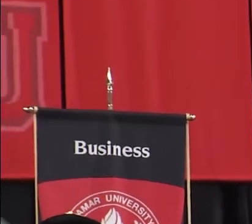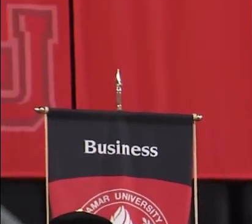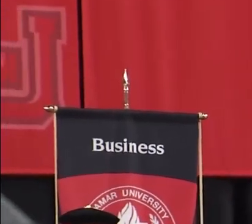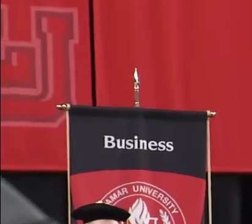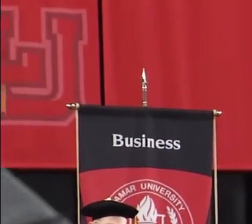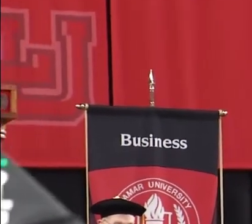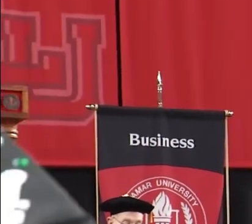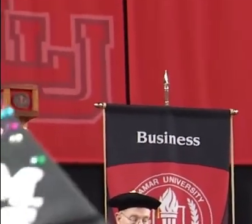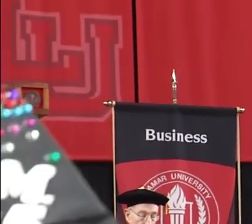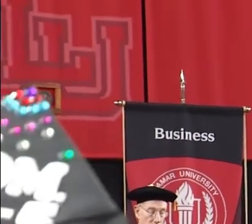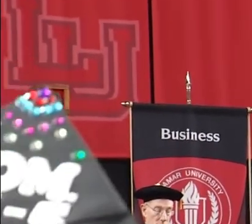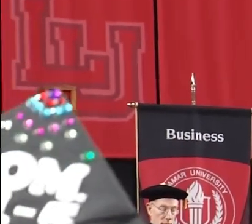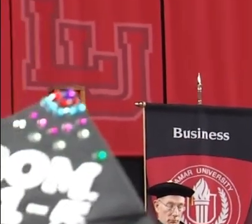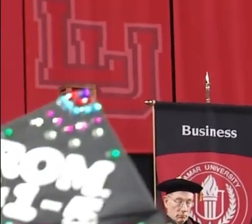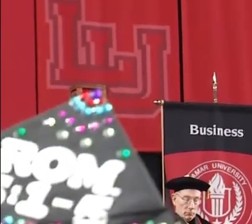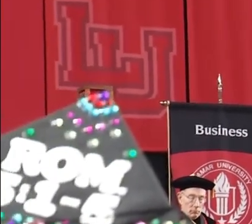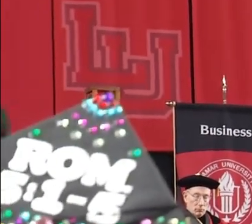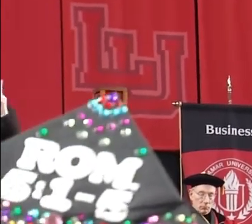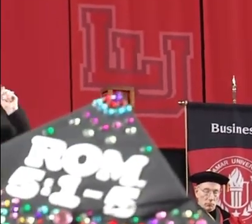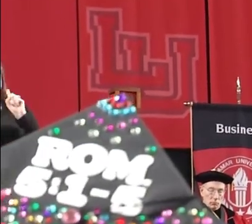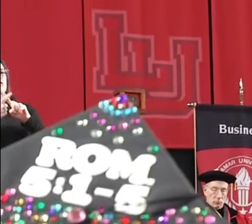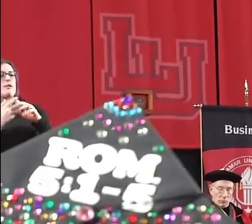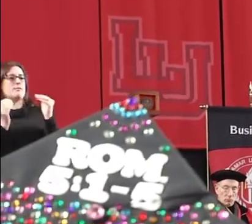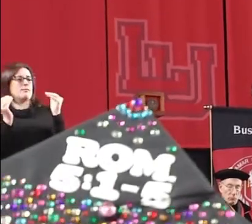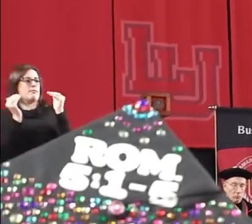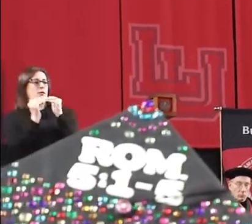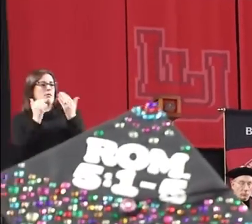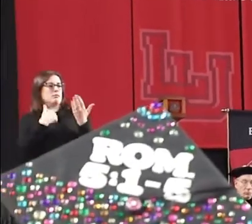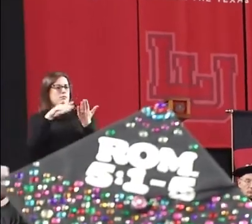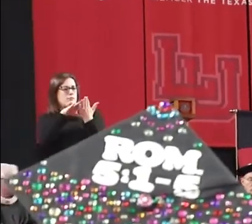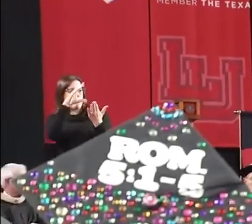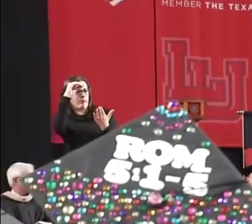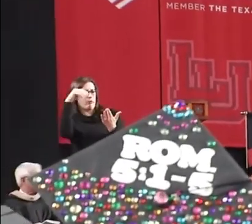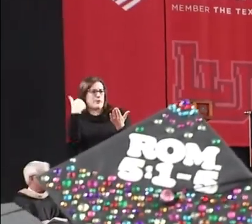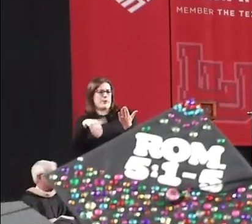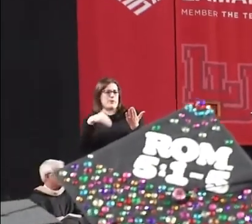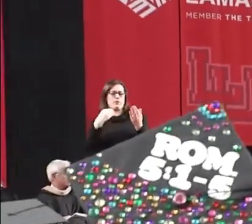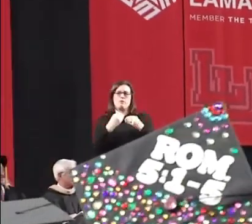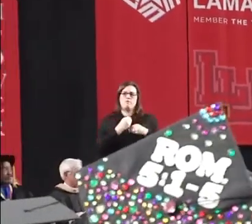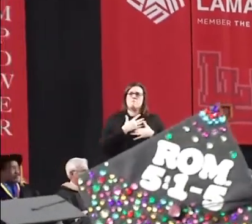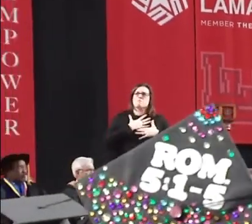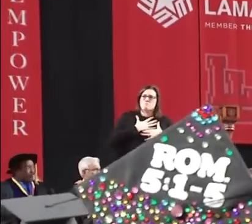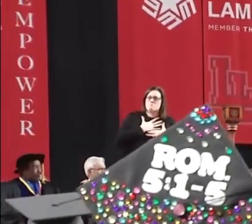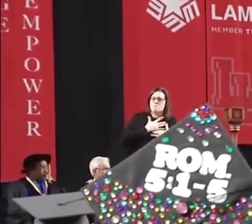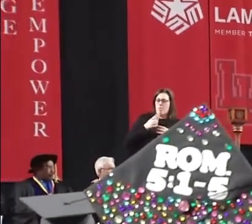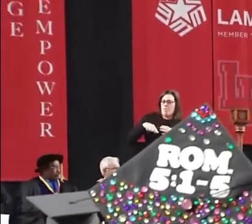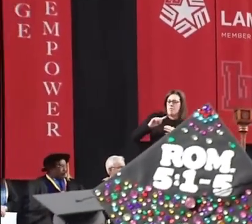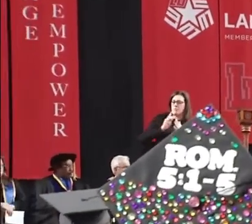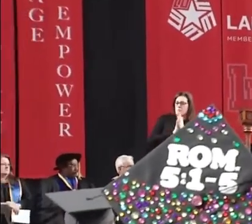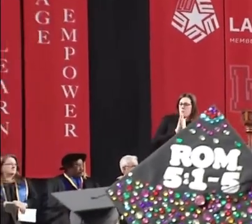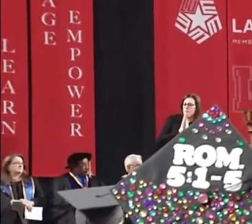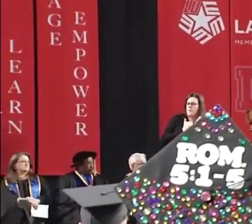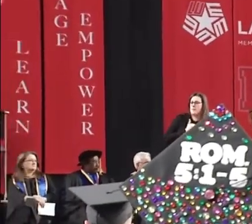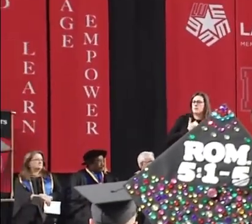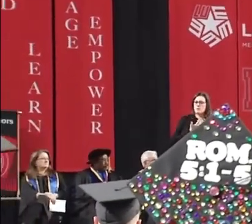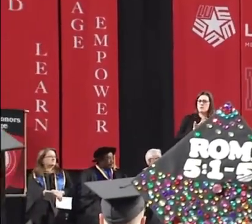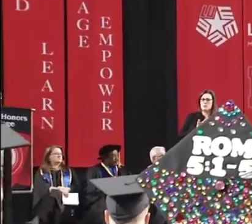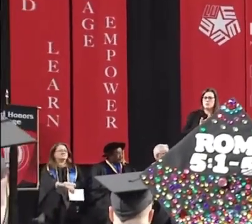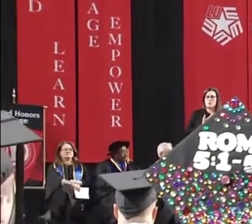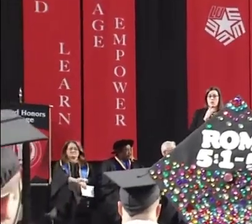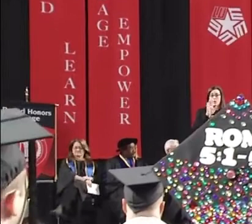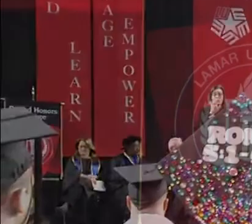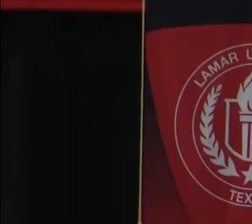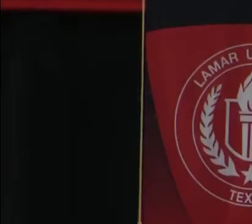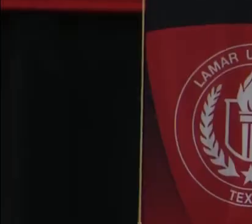mentors, friends, and colleagues who I've been able to learn from, who have inspired me, who have motivated me. In your